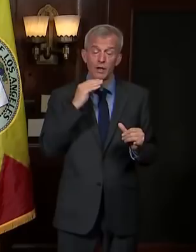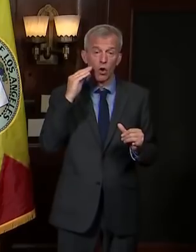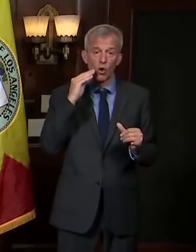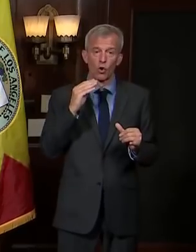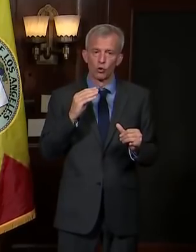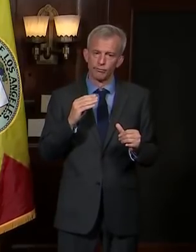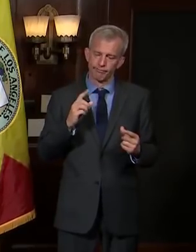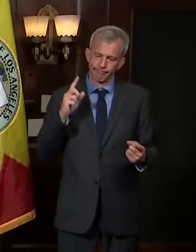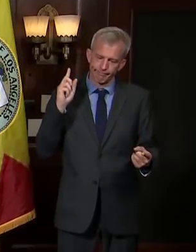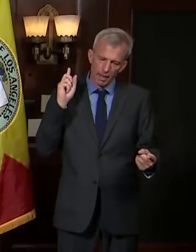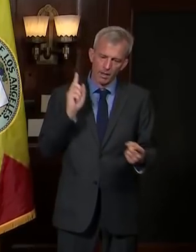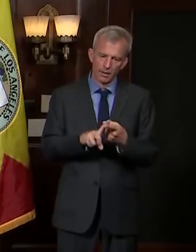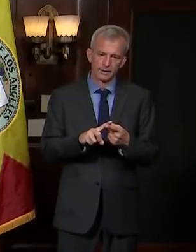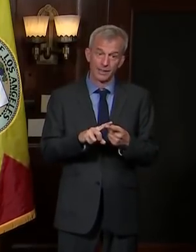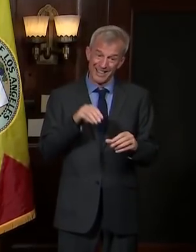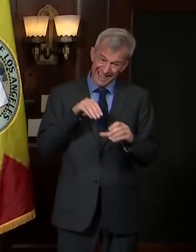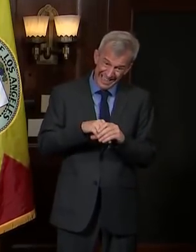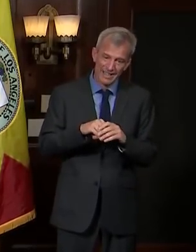Next question, please.